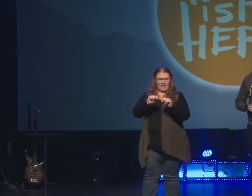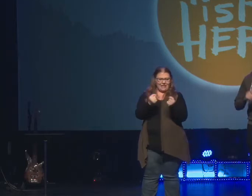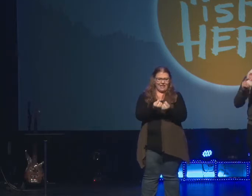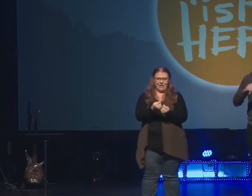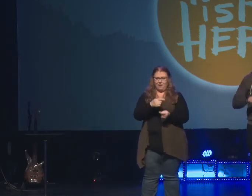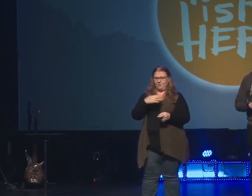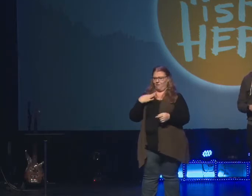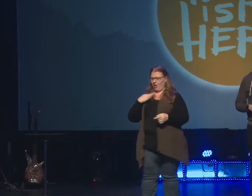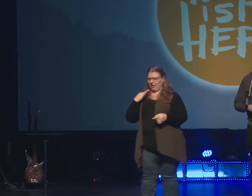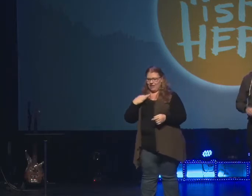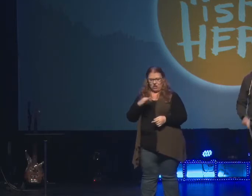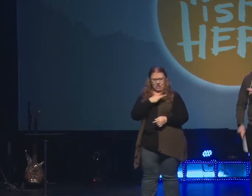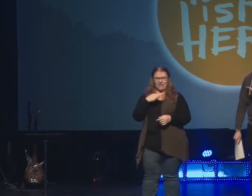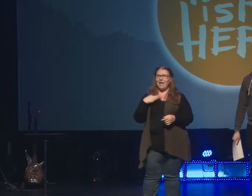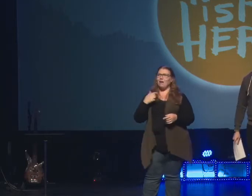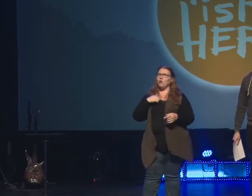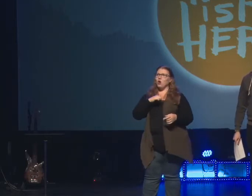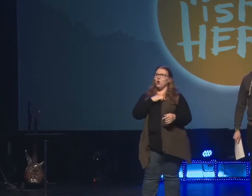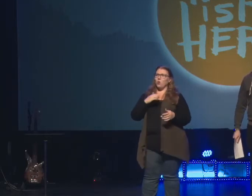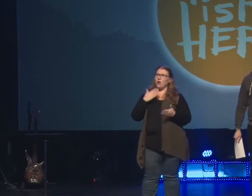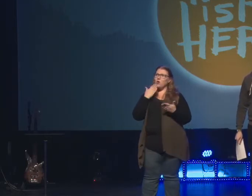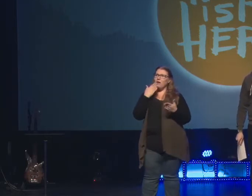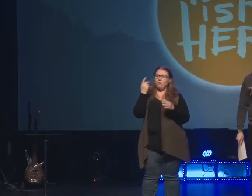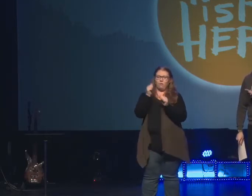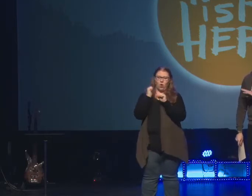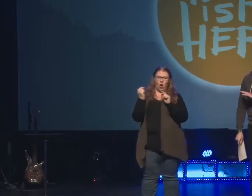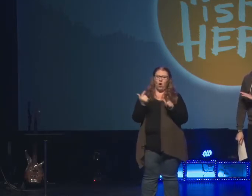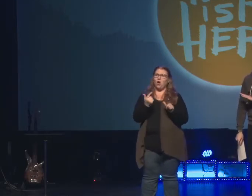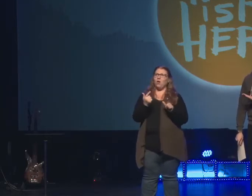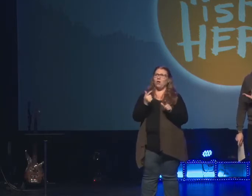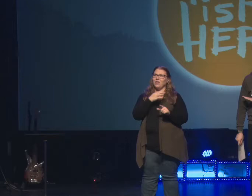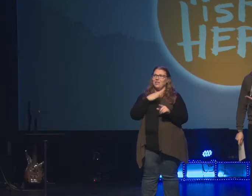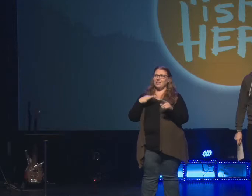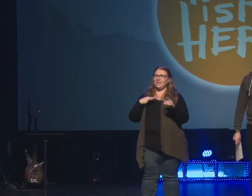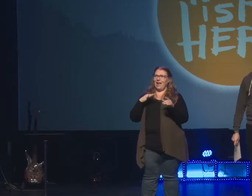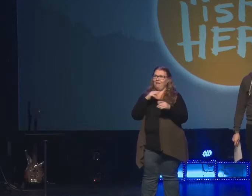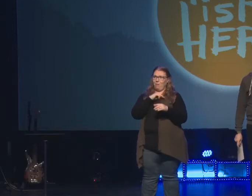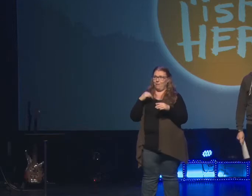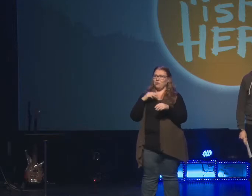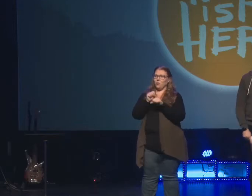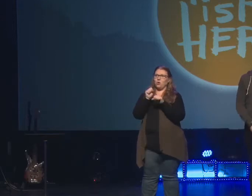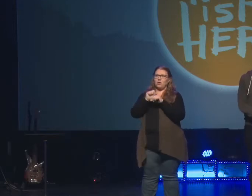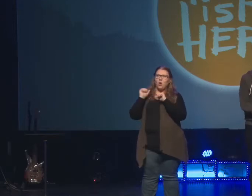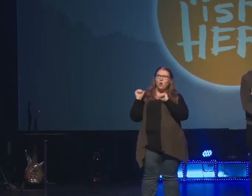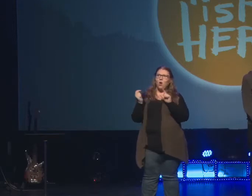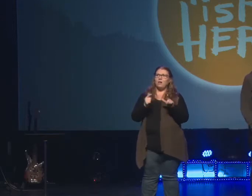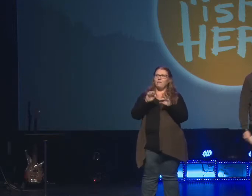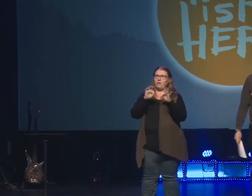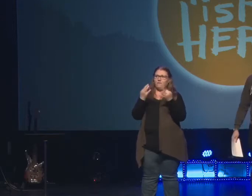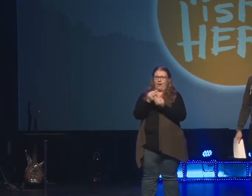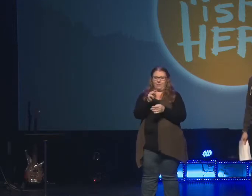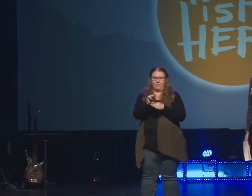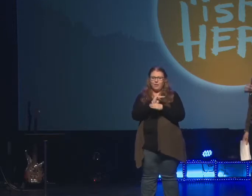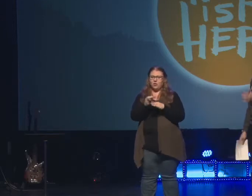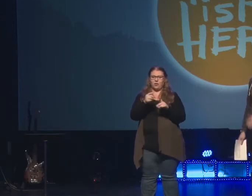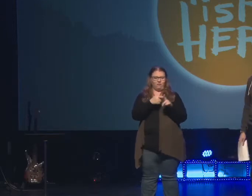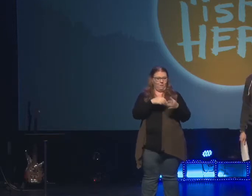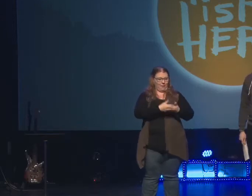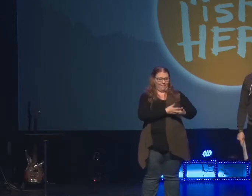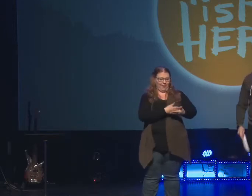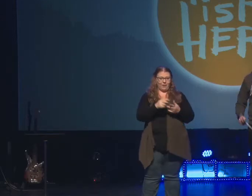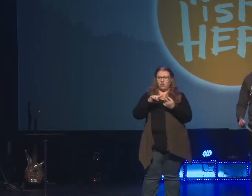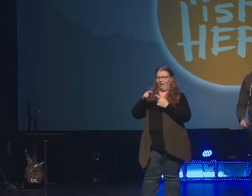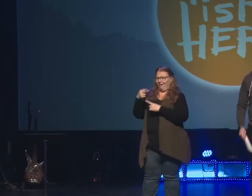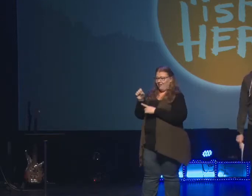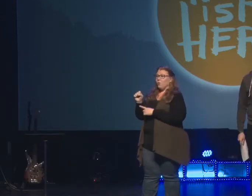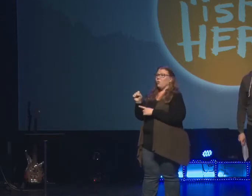through the staff. And we are grateful, Lord, for every volunteer, every staff member that works in all of our family ministries, from our babies to our high school